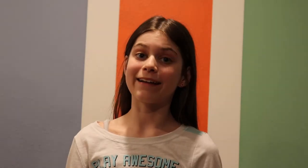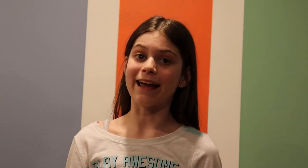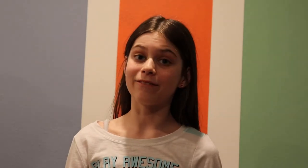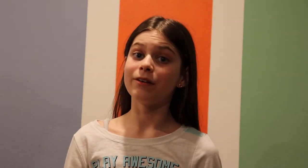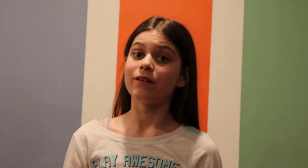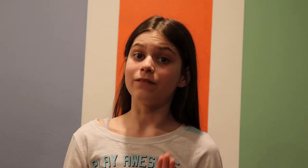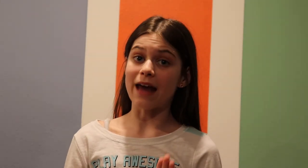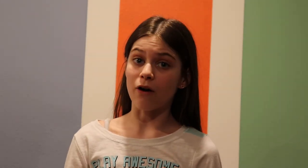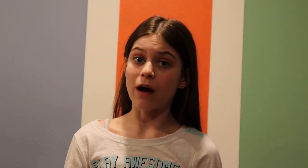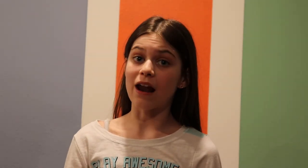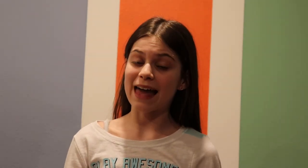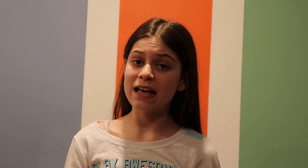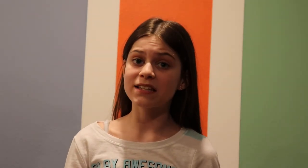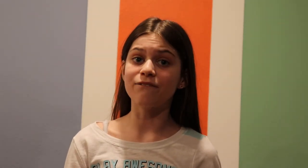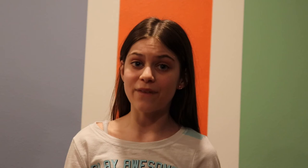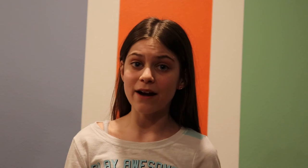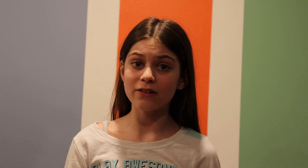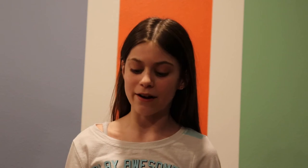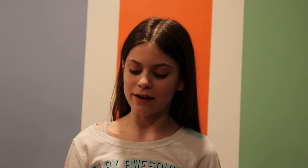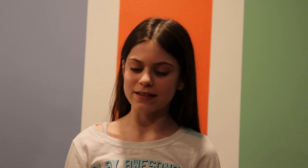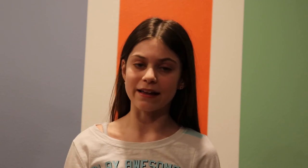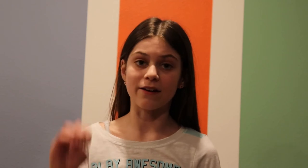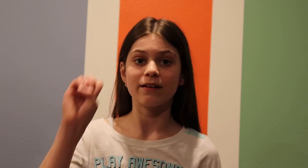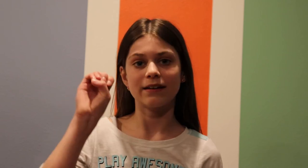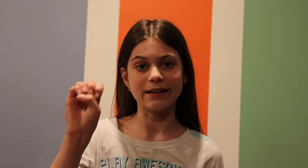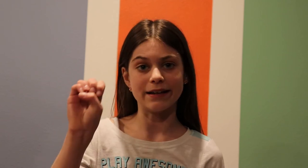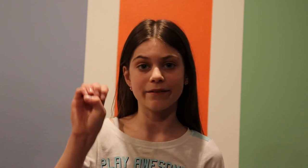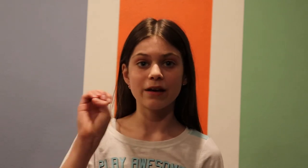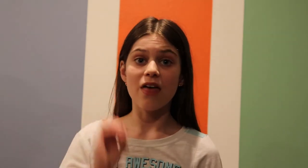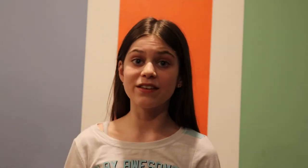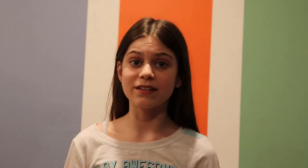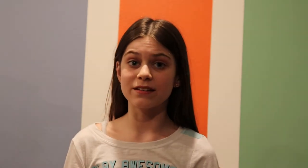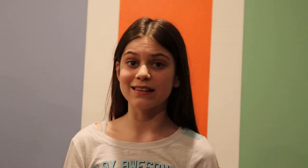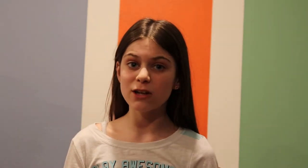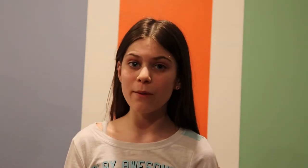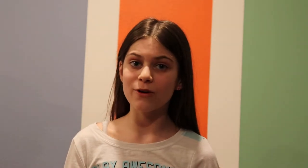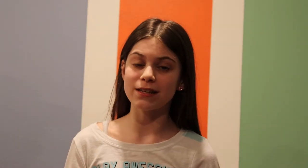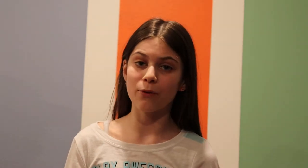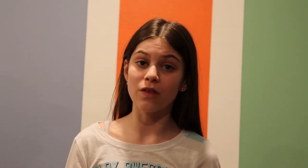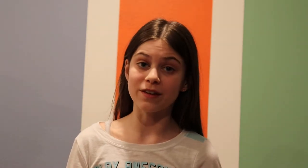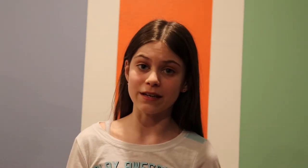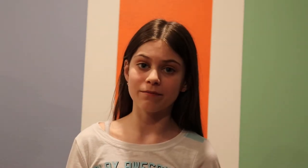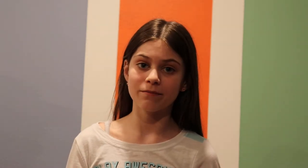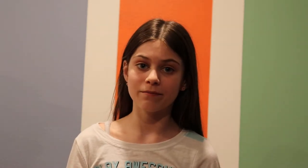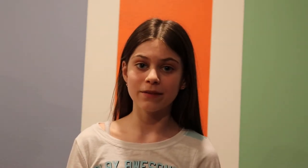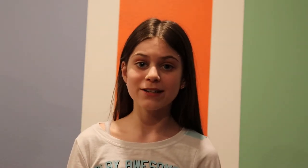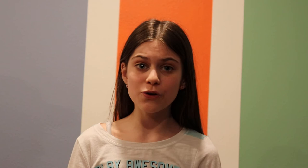Okay, now our last and final letter is the letter E. This is a little bit more simple than the D. Do it